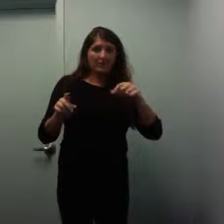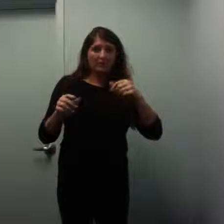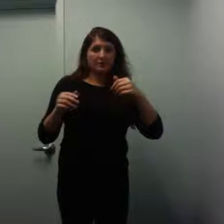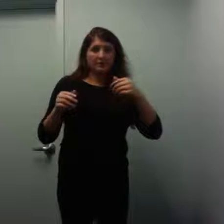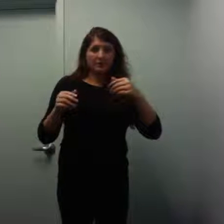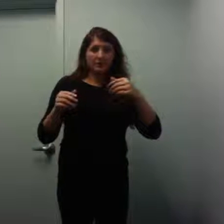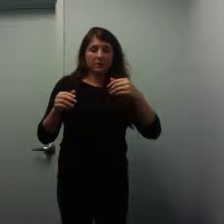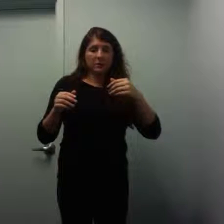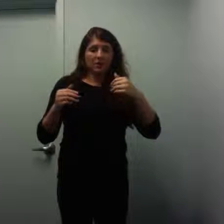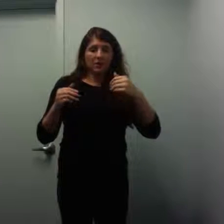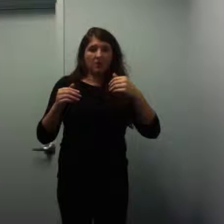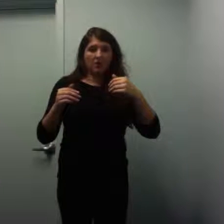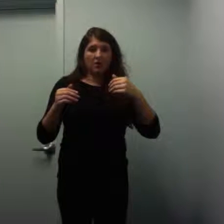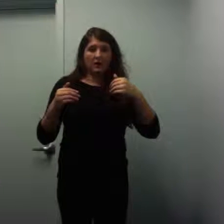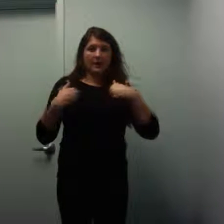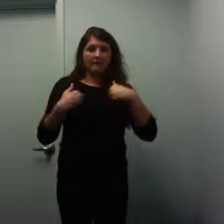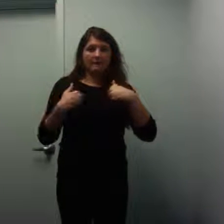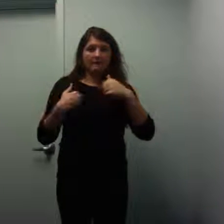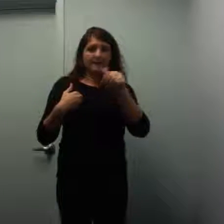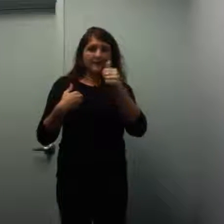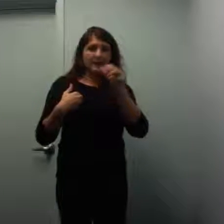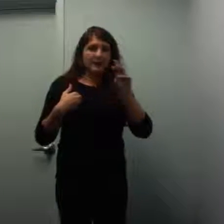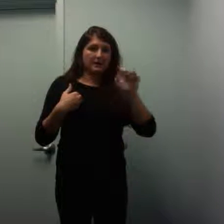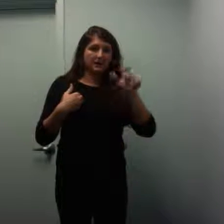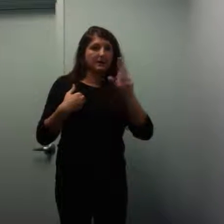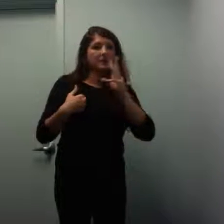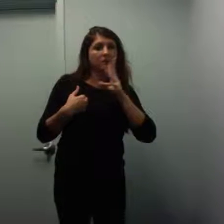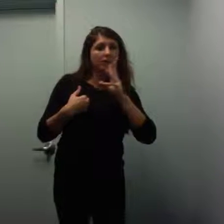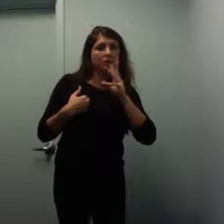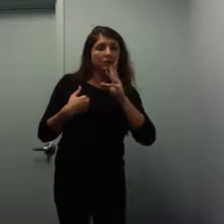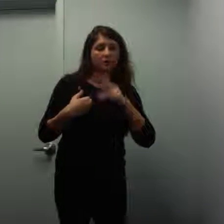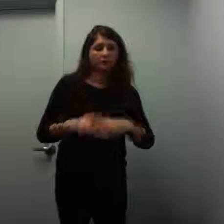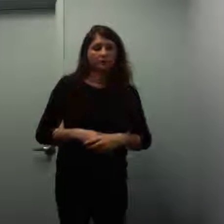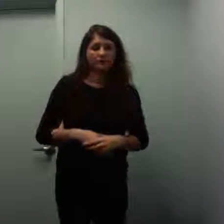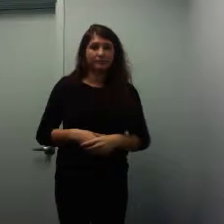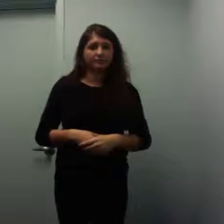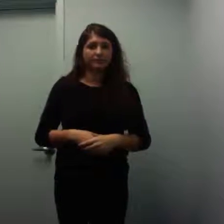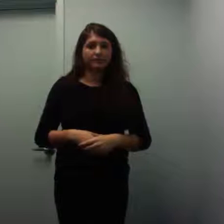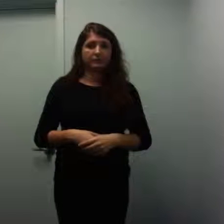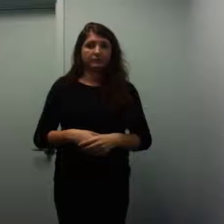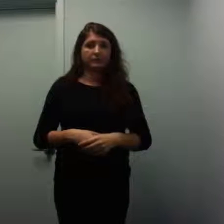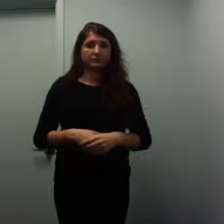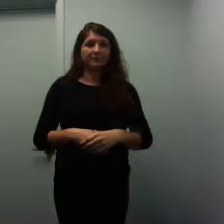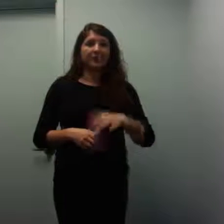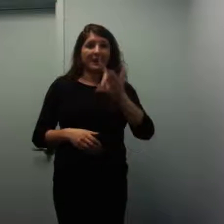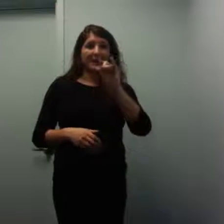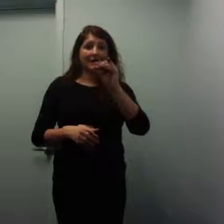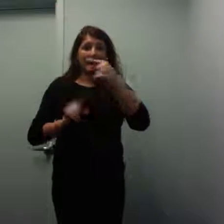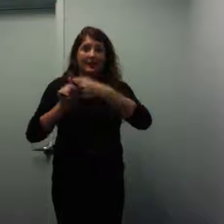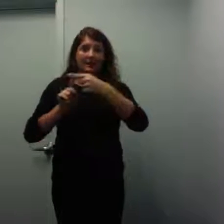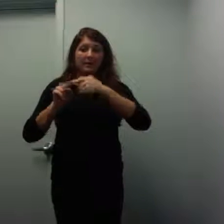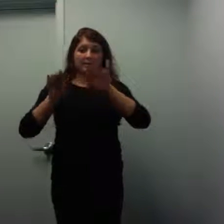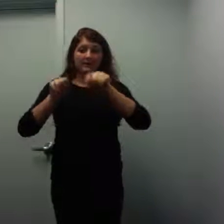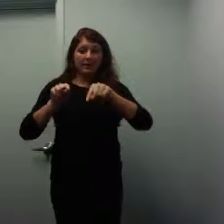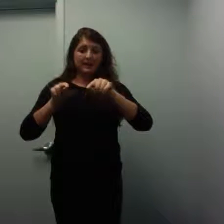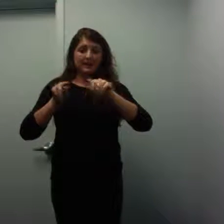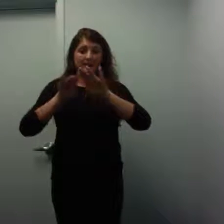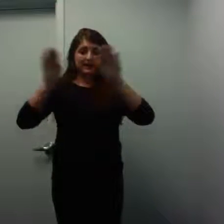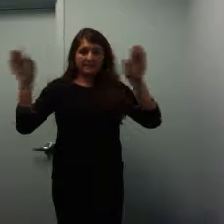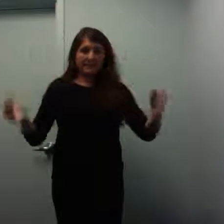10 milliliters of water. At 80 degrees, this box will hold 10 milliliters of water. Now, and I measure,